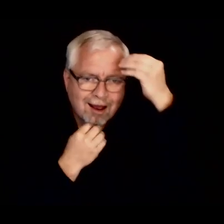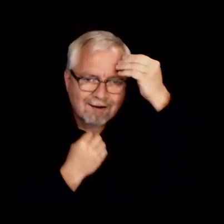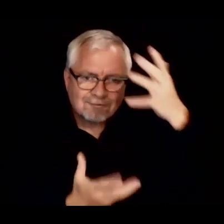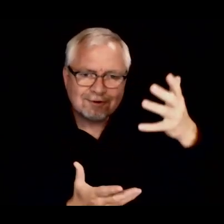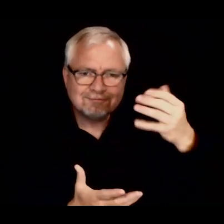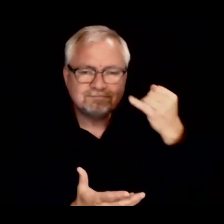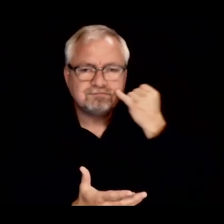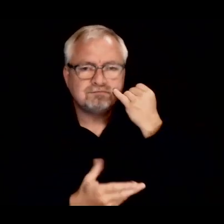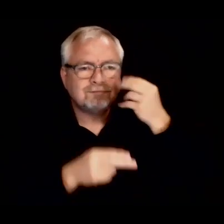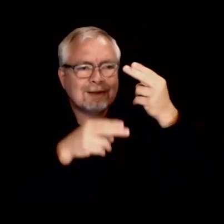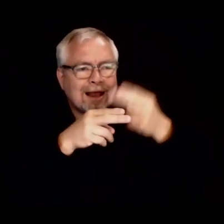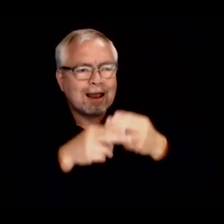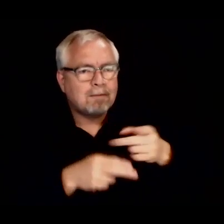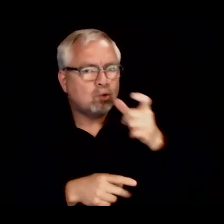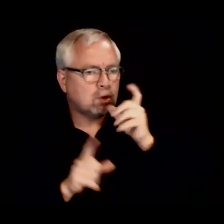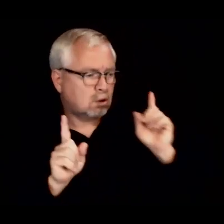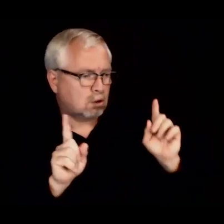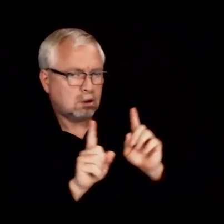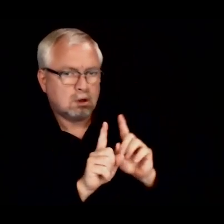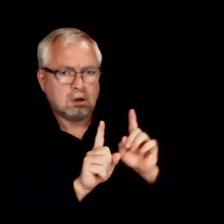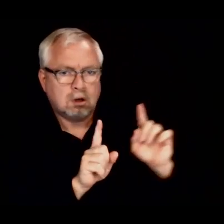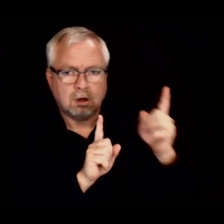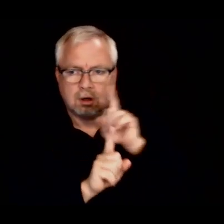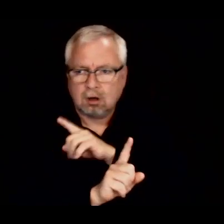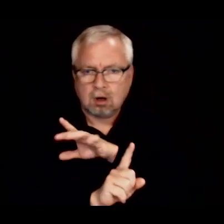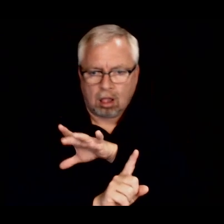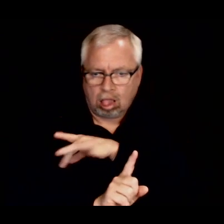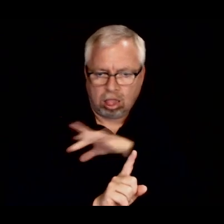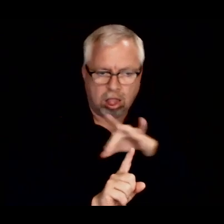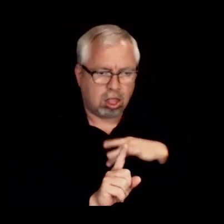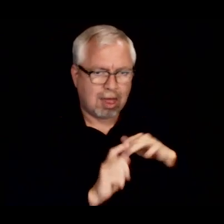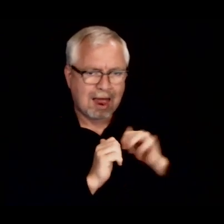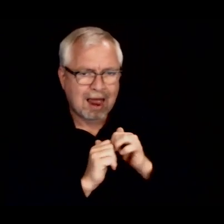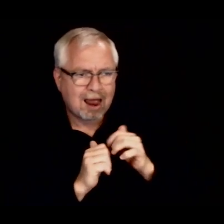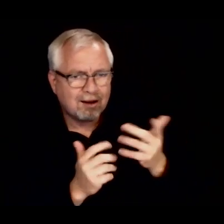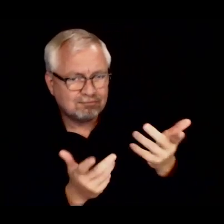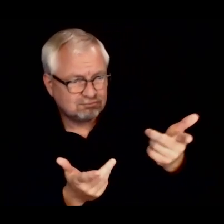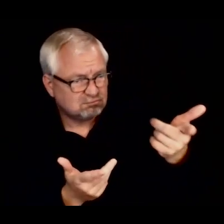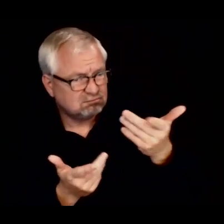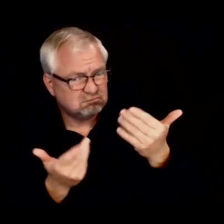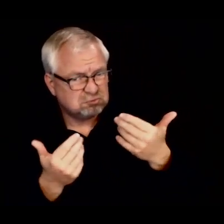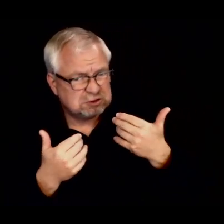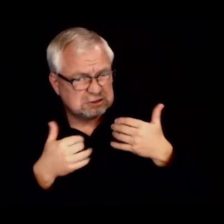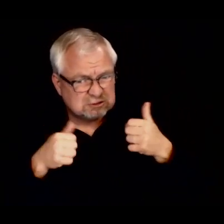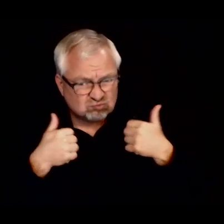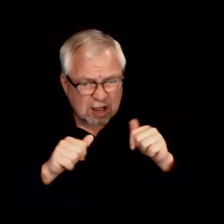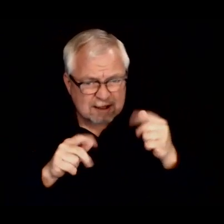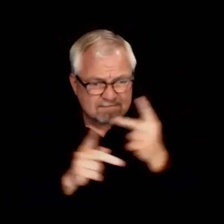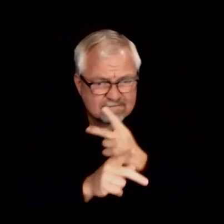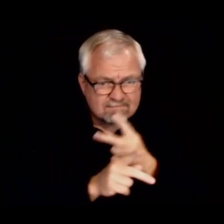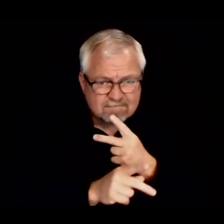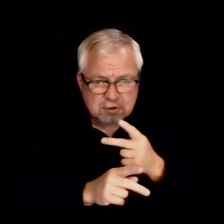out they had a positive case. Are you doing anything to kind of counter or deal with these concerns, which could undermine your